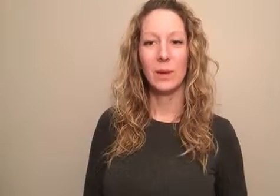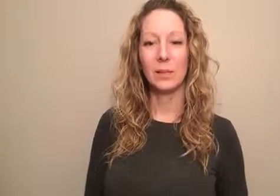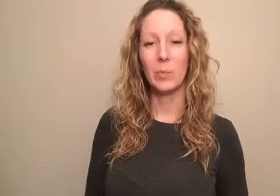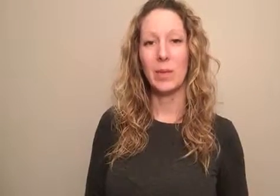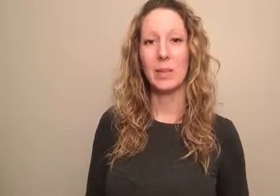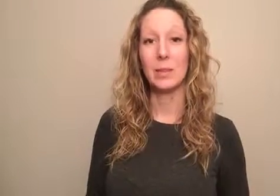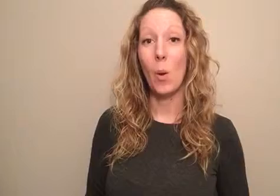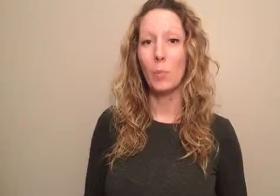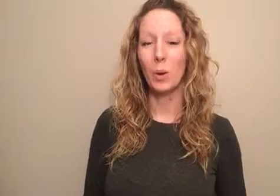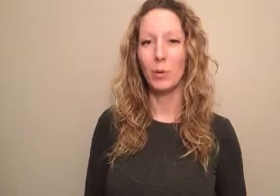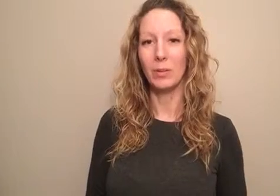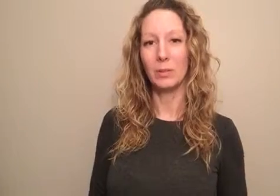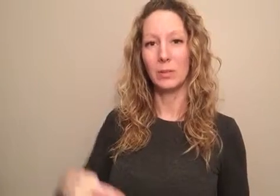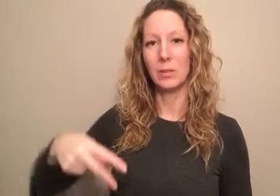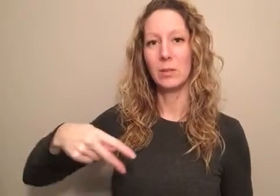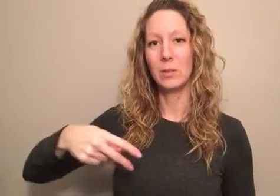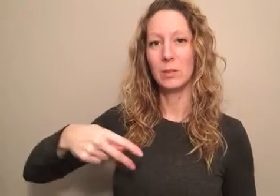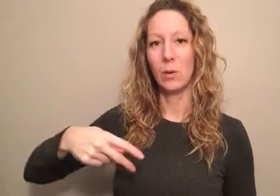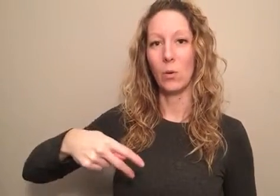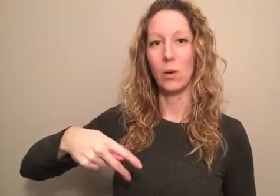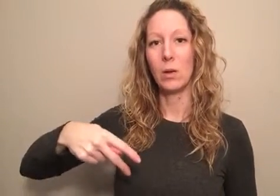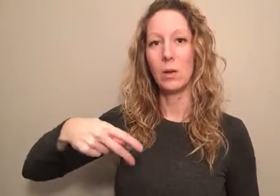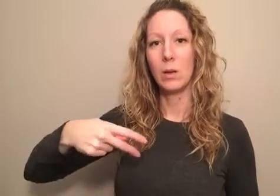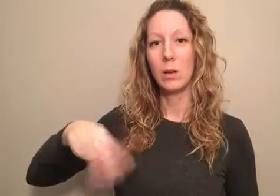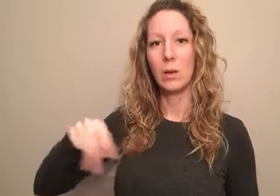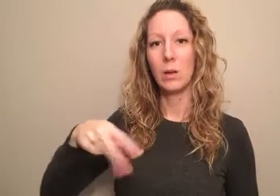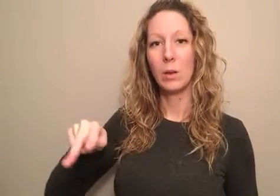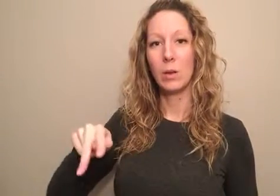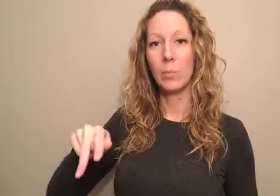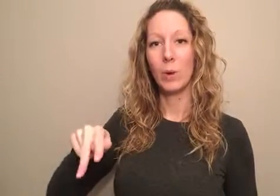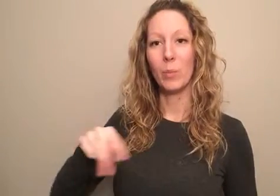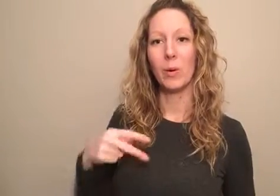Next up is purple. So purple,